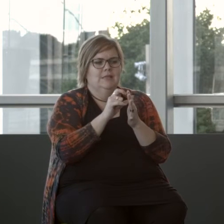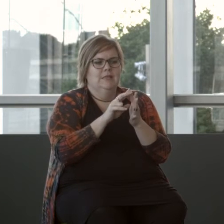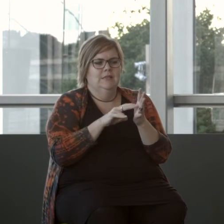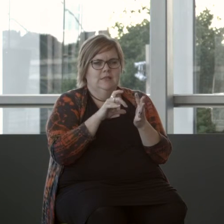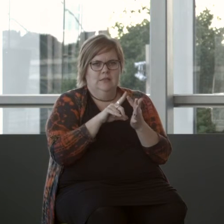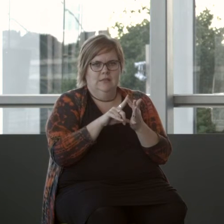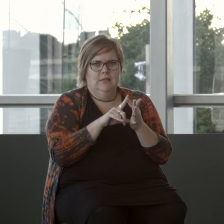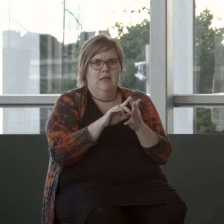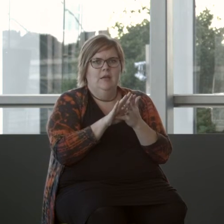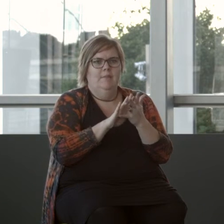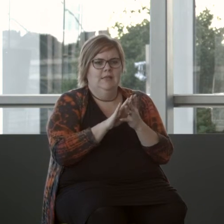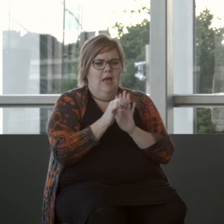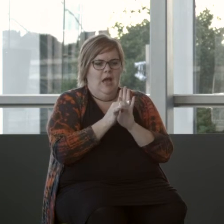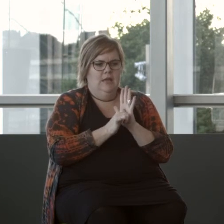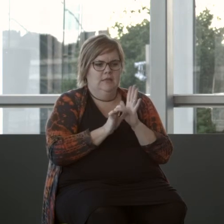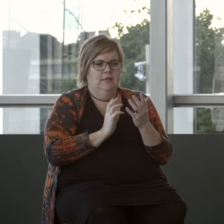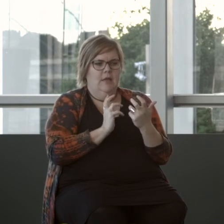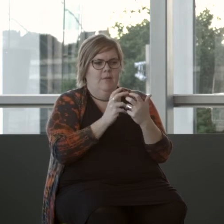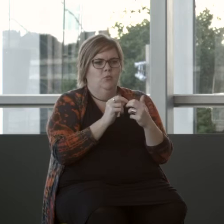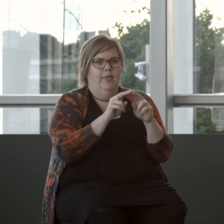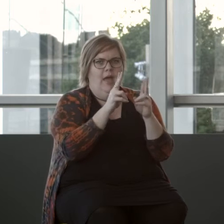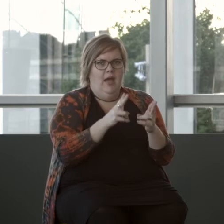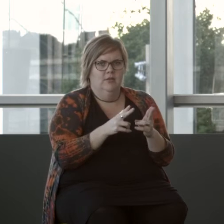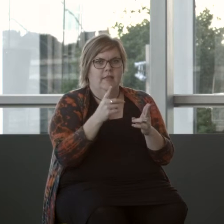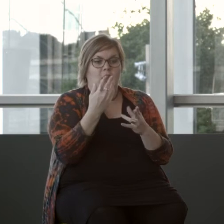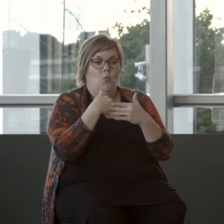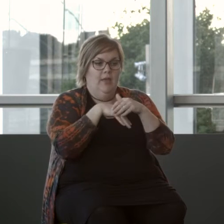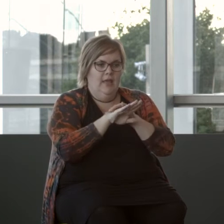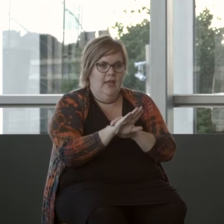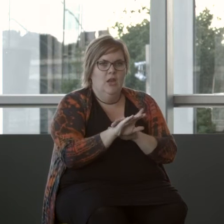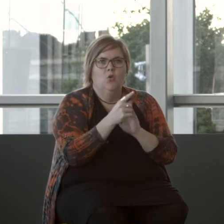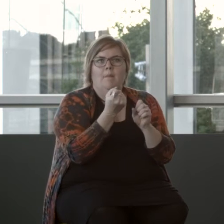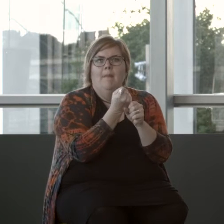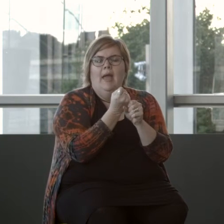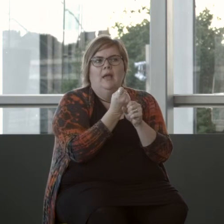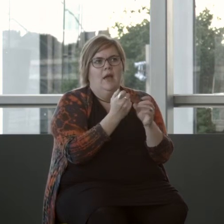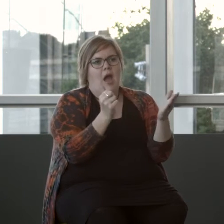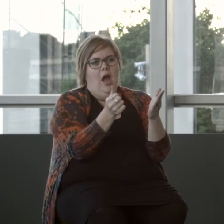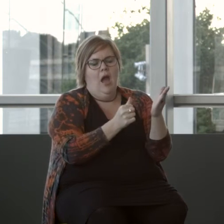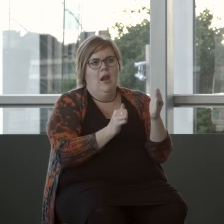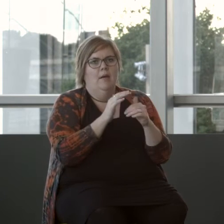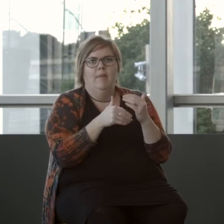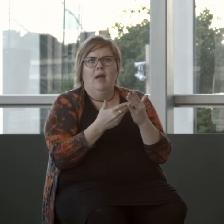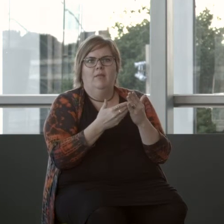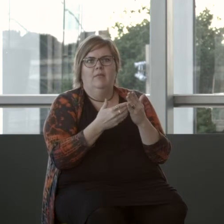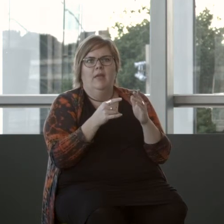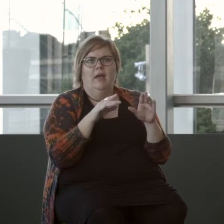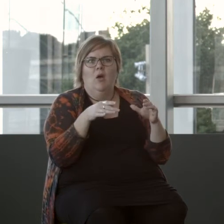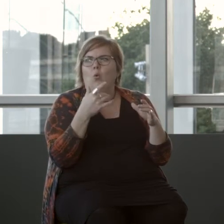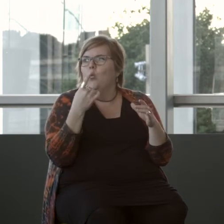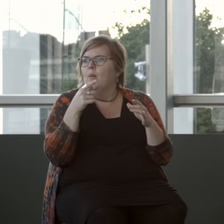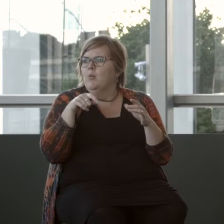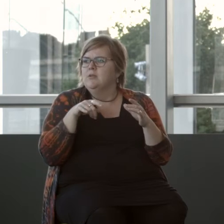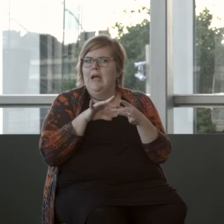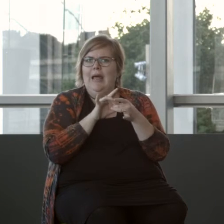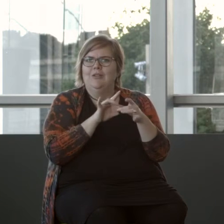matched artists with houses, and then you went into the house and you made a work about the collection or somebody who had a significant link with the property. It was a